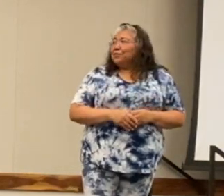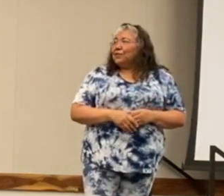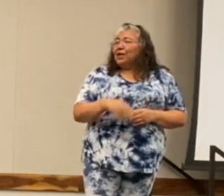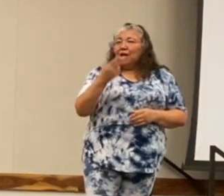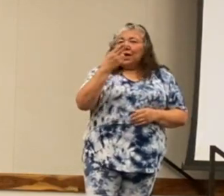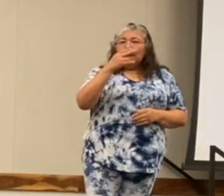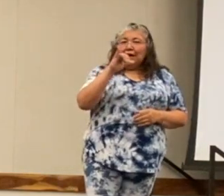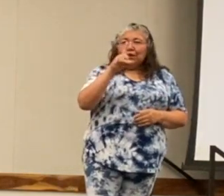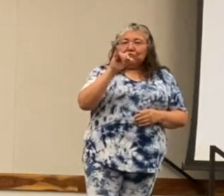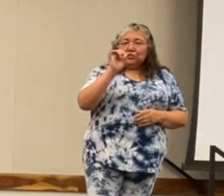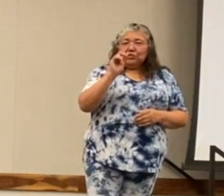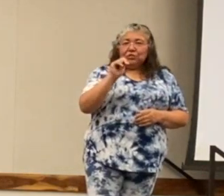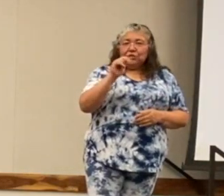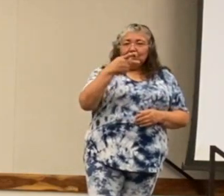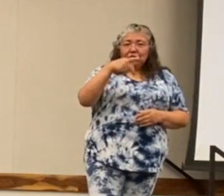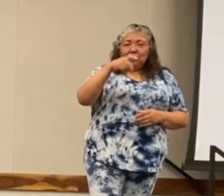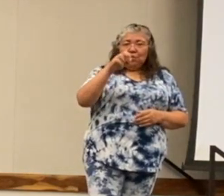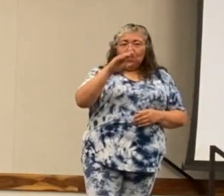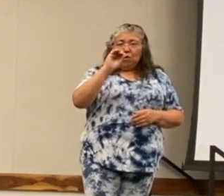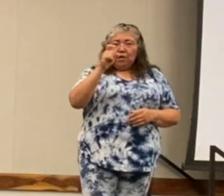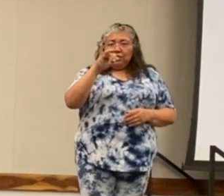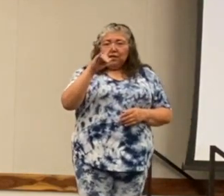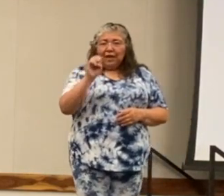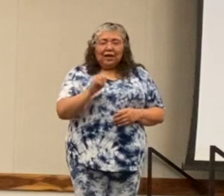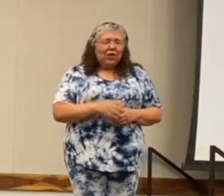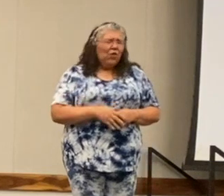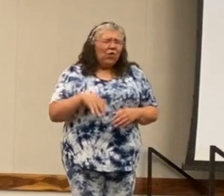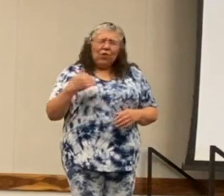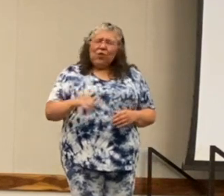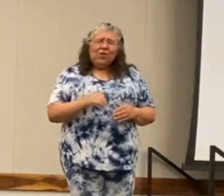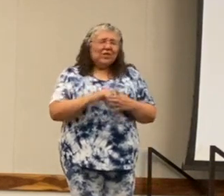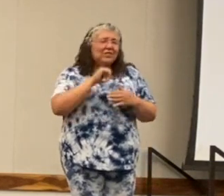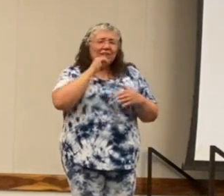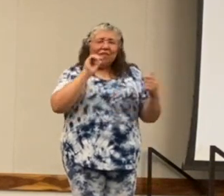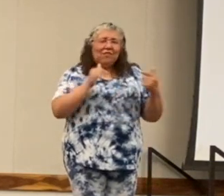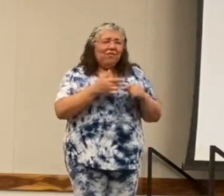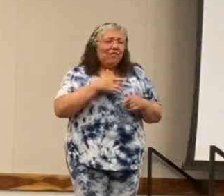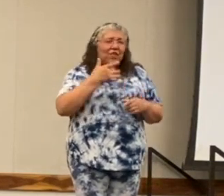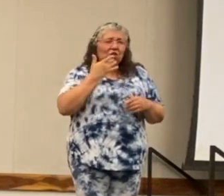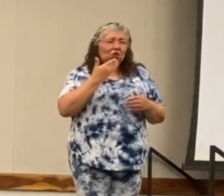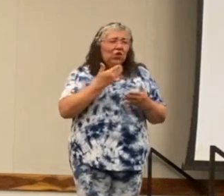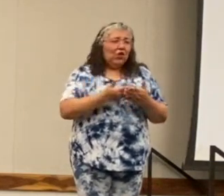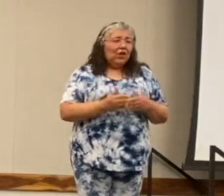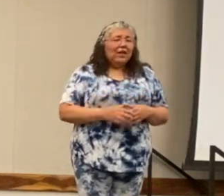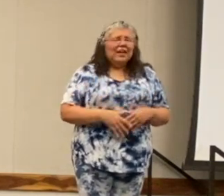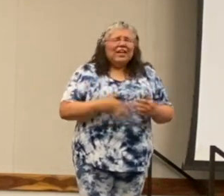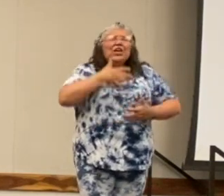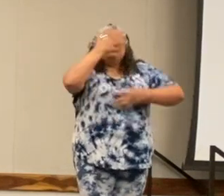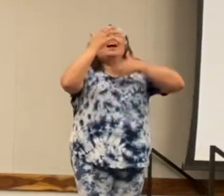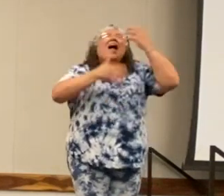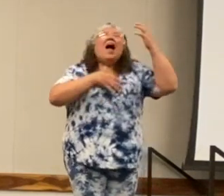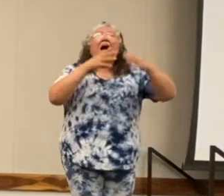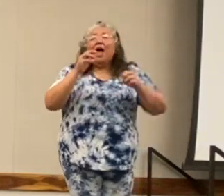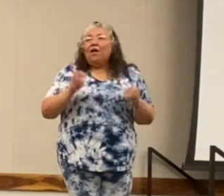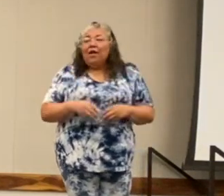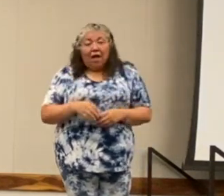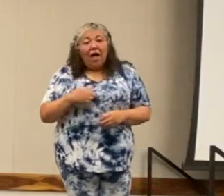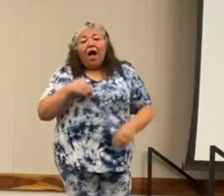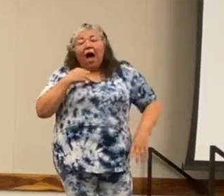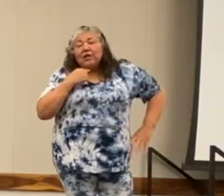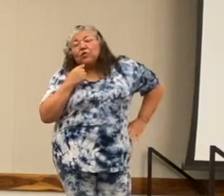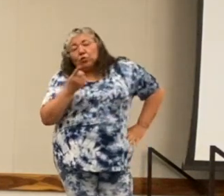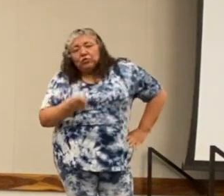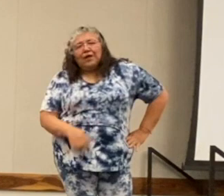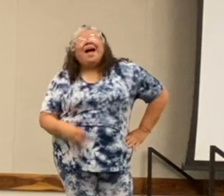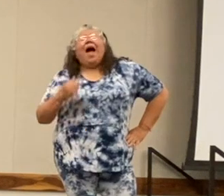Hydrogen peroxide. That does not feel good. So she's putting it all over Tim. He's screaming, he's yelling. I say, I told you, man.